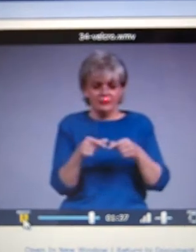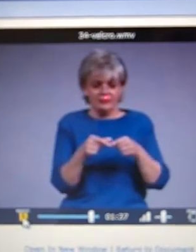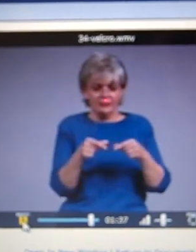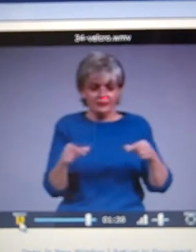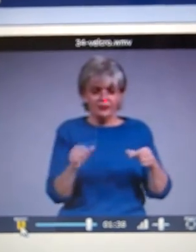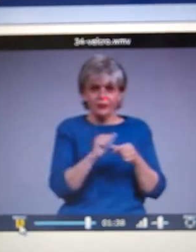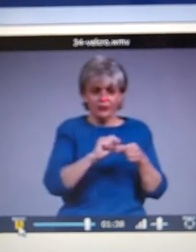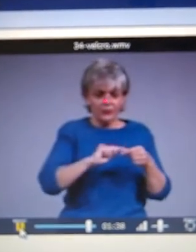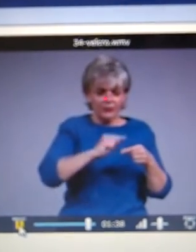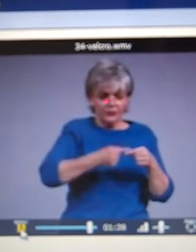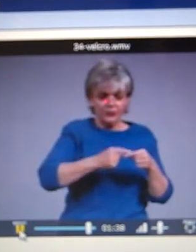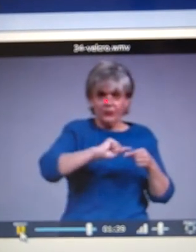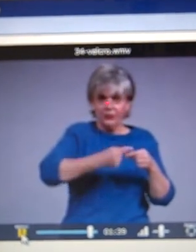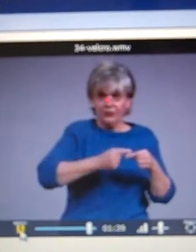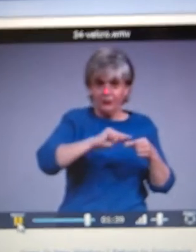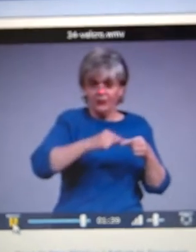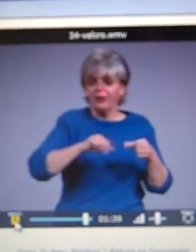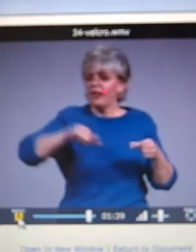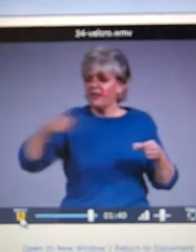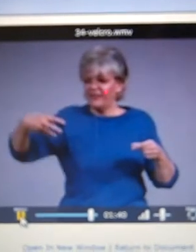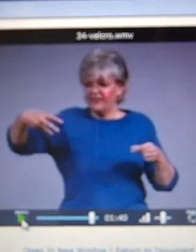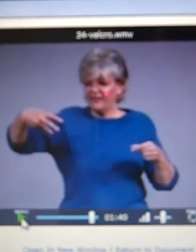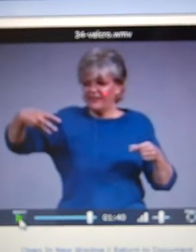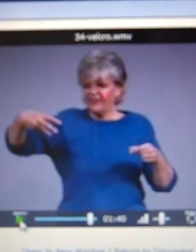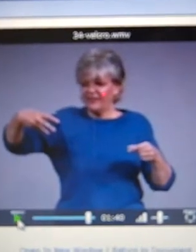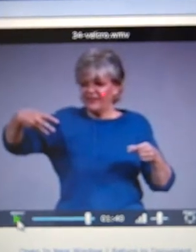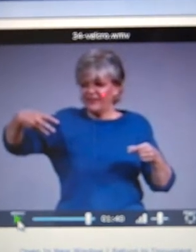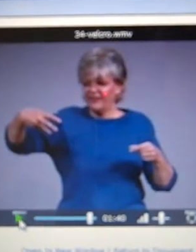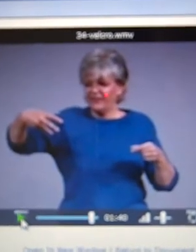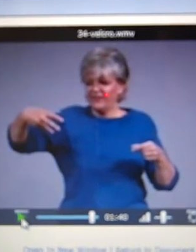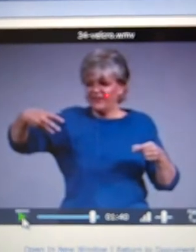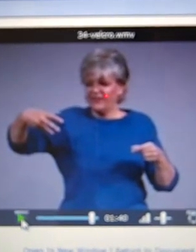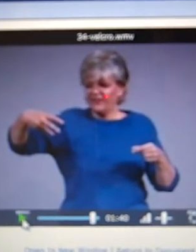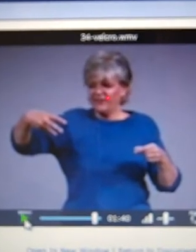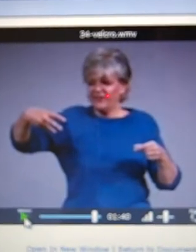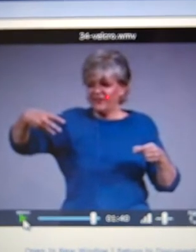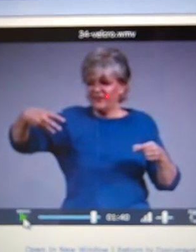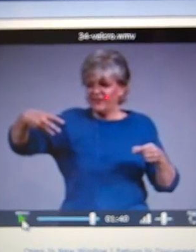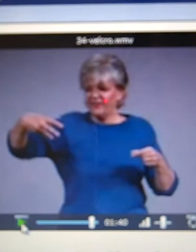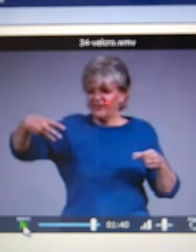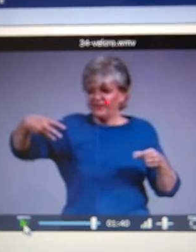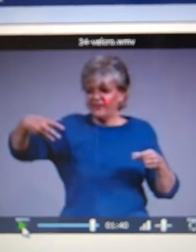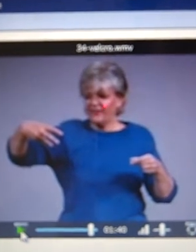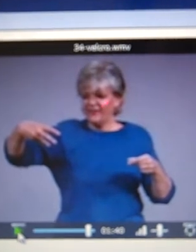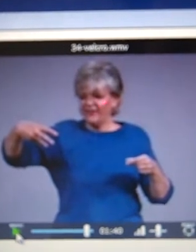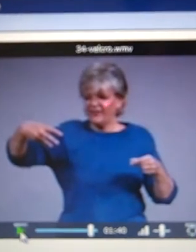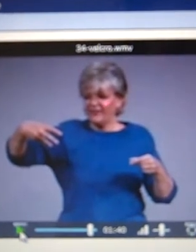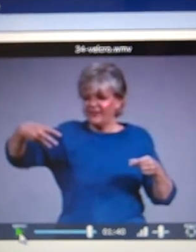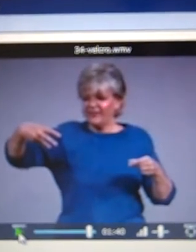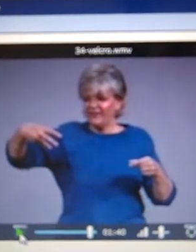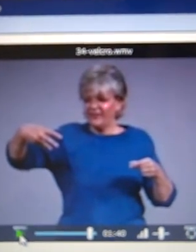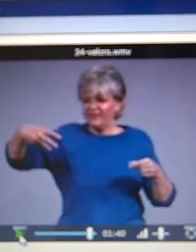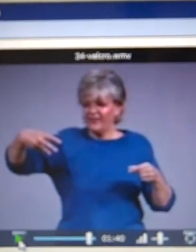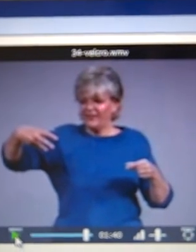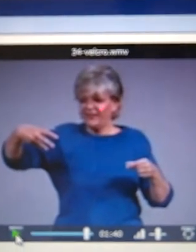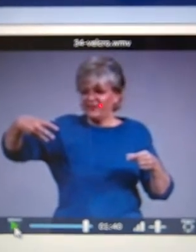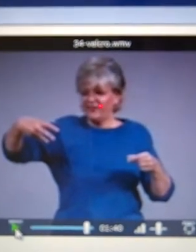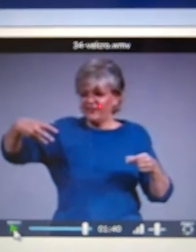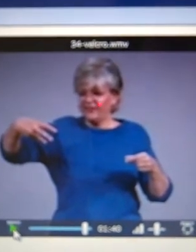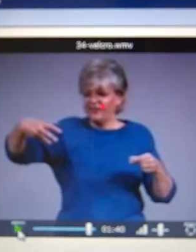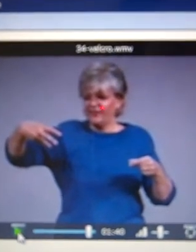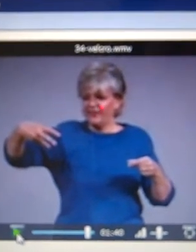So that is how he made Velcro. He took a rectangular piece of fabric and he